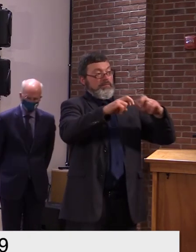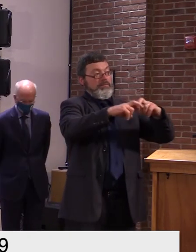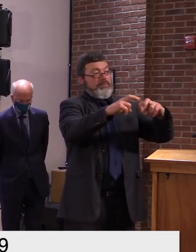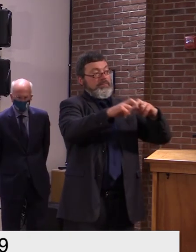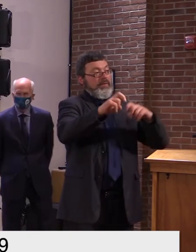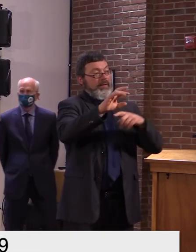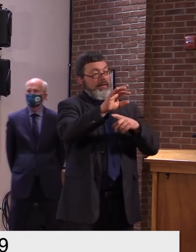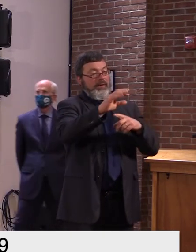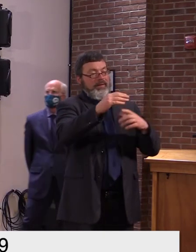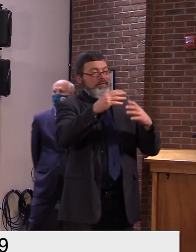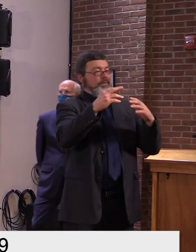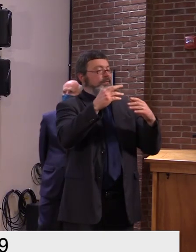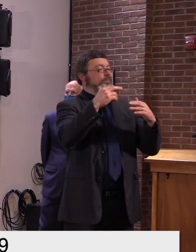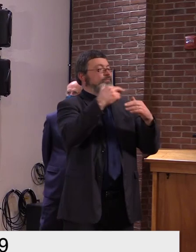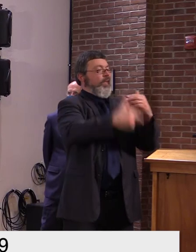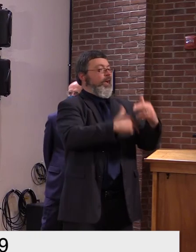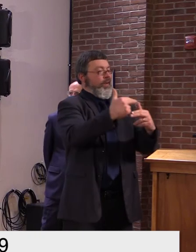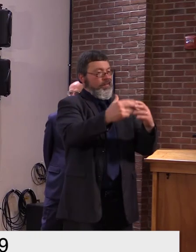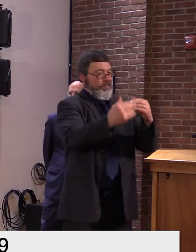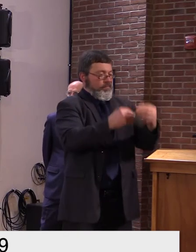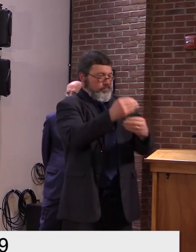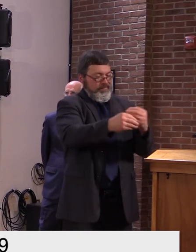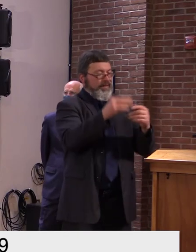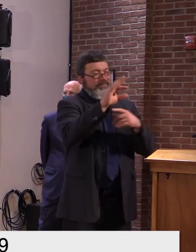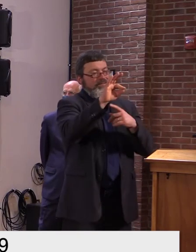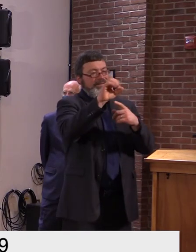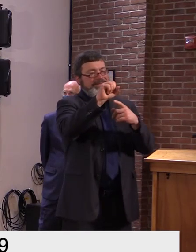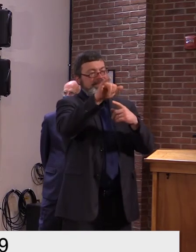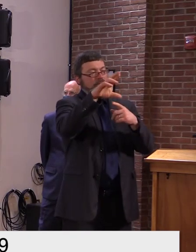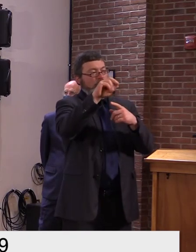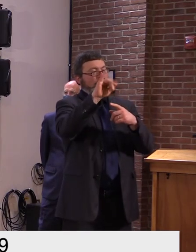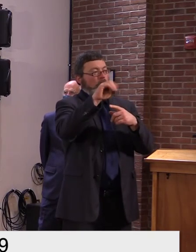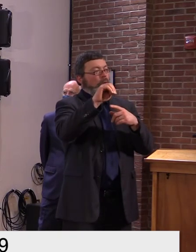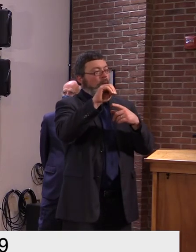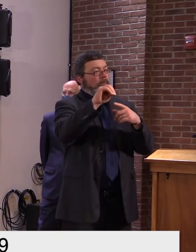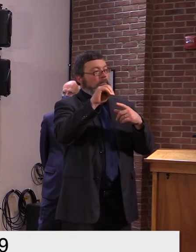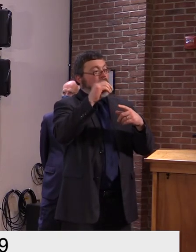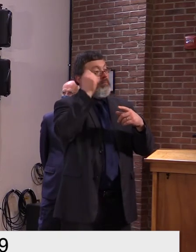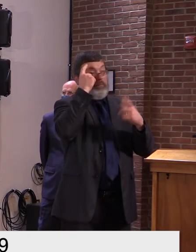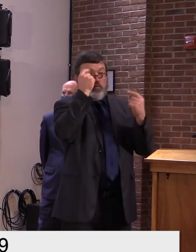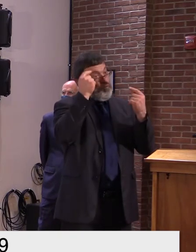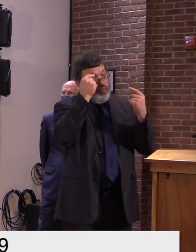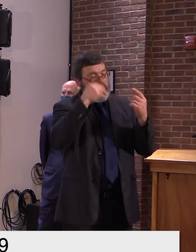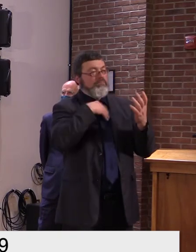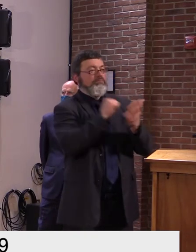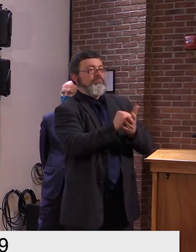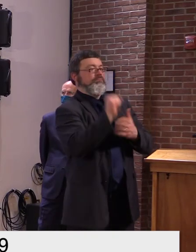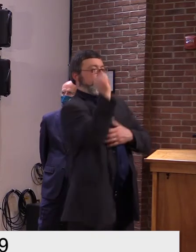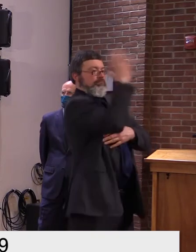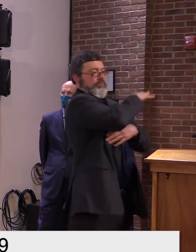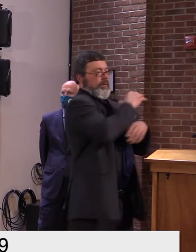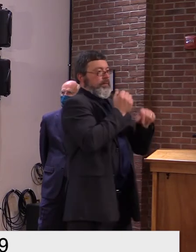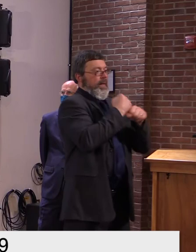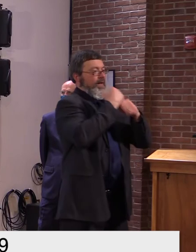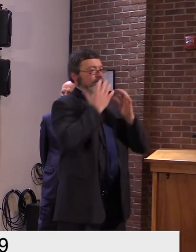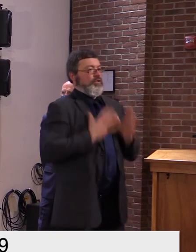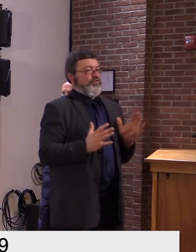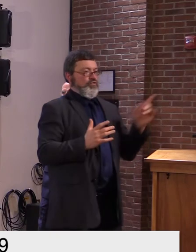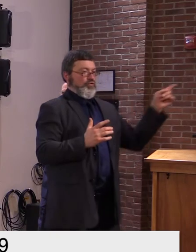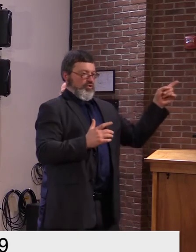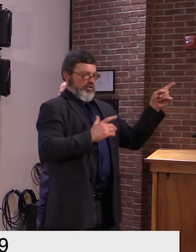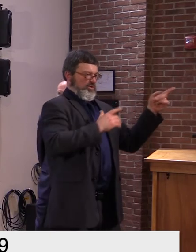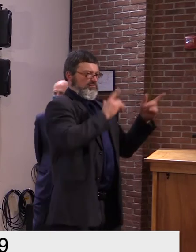and we are sending that back to the manufacturer for reuse. So with